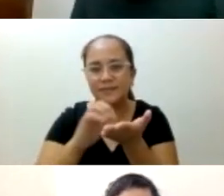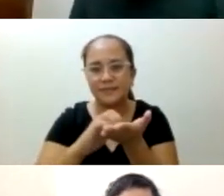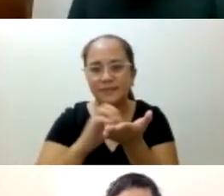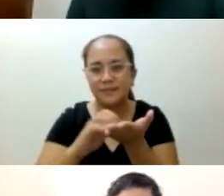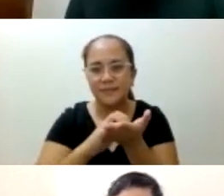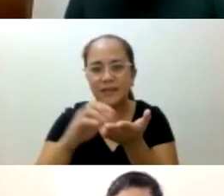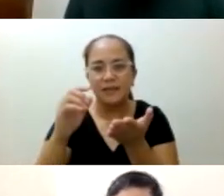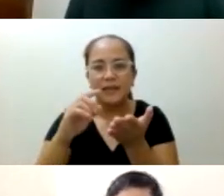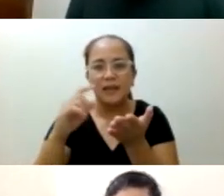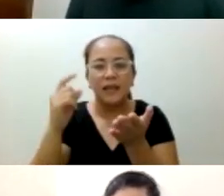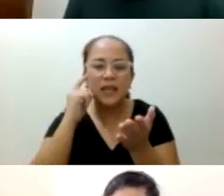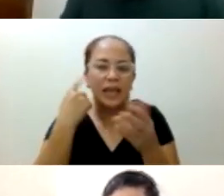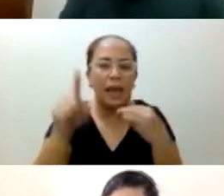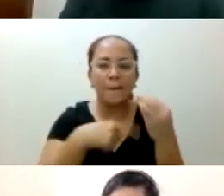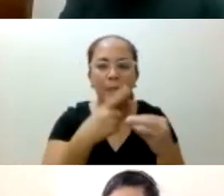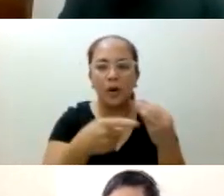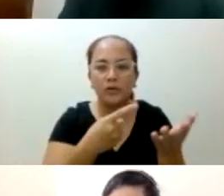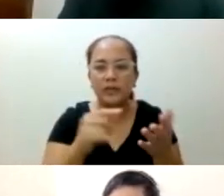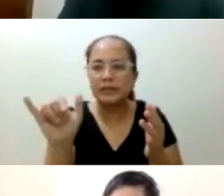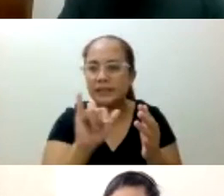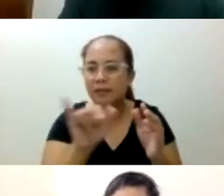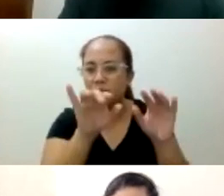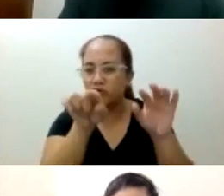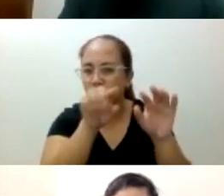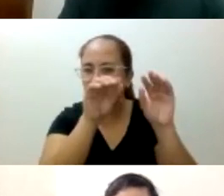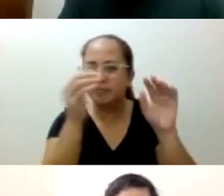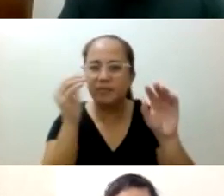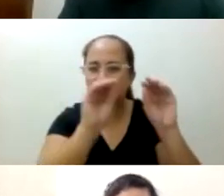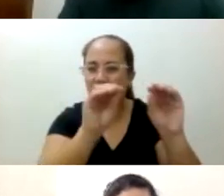thinking about this as if you were teaching the class.